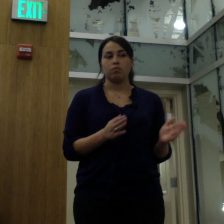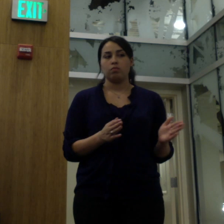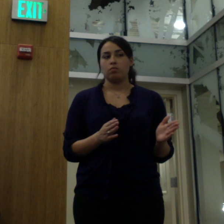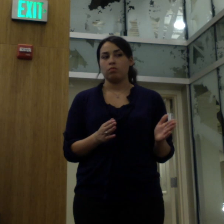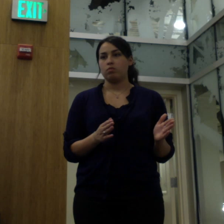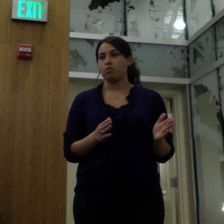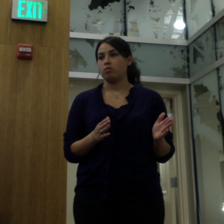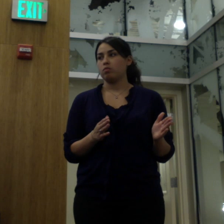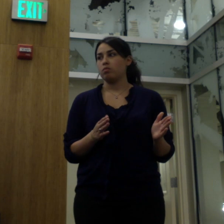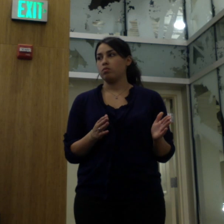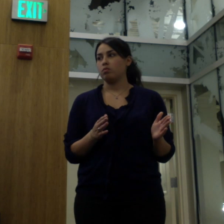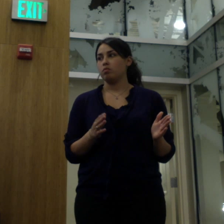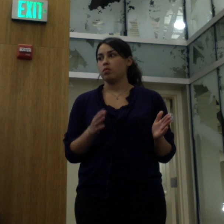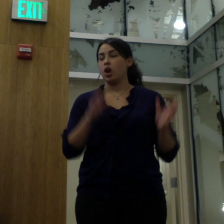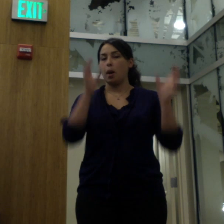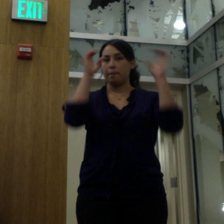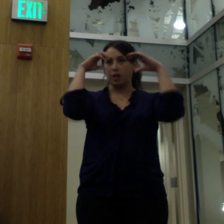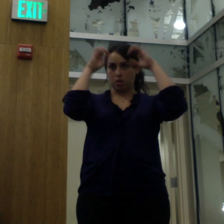Binoculars,